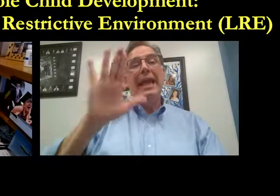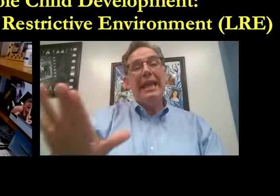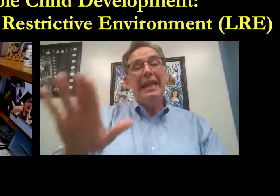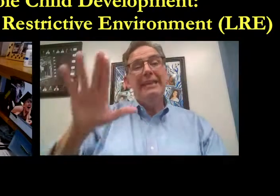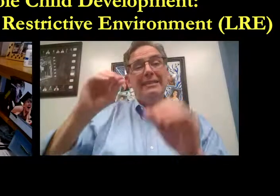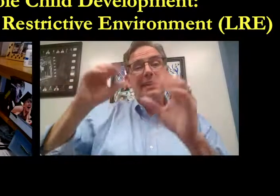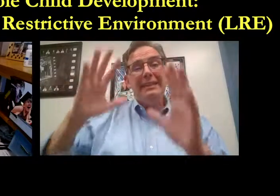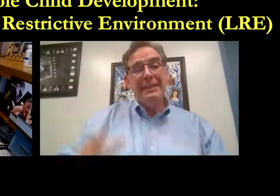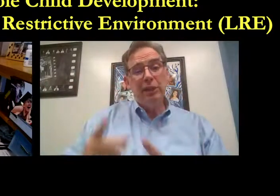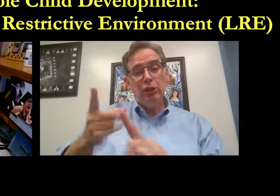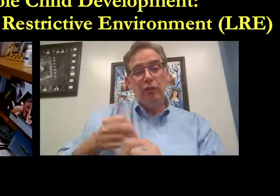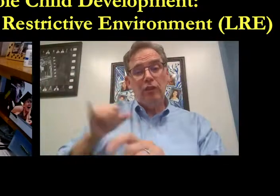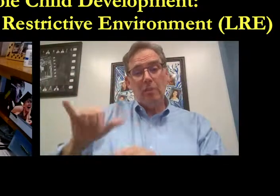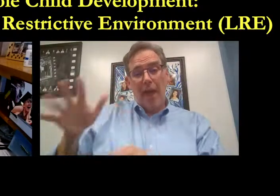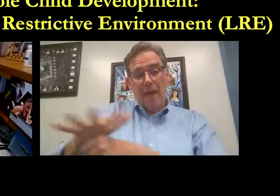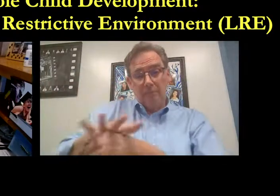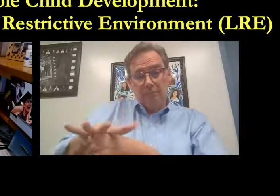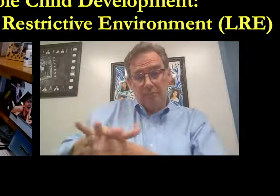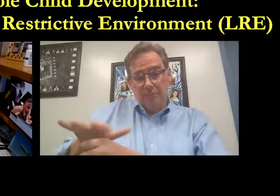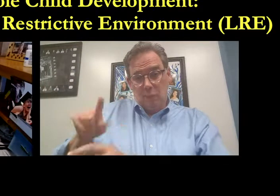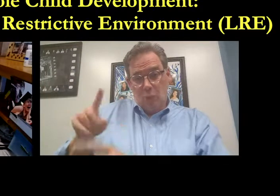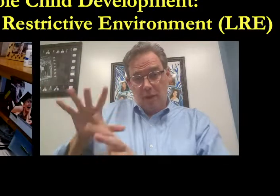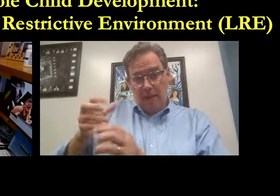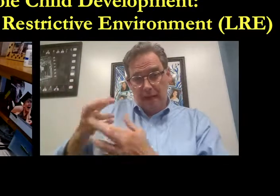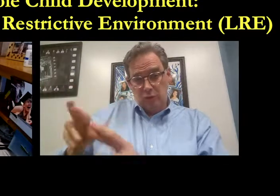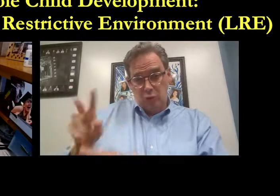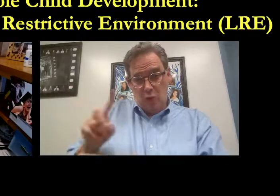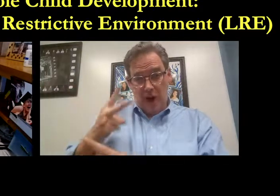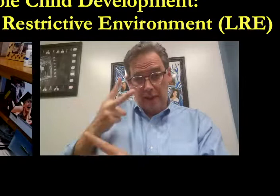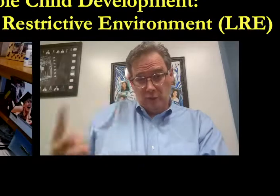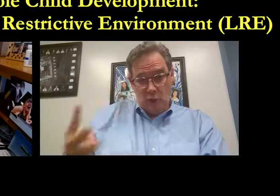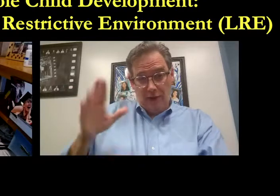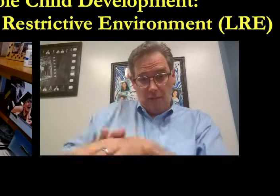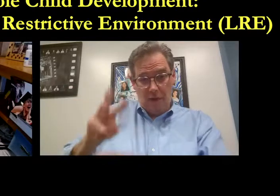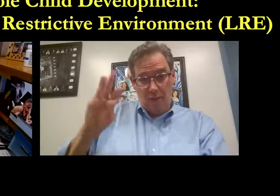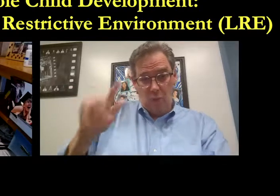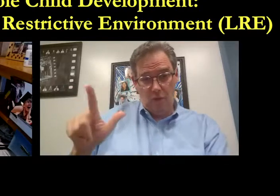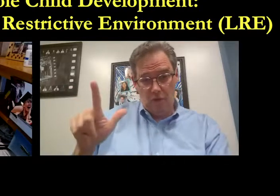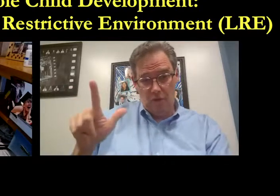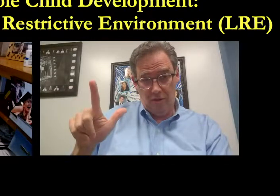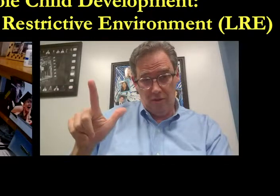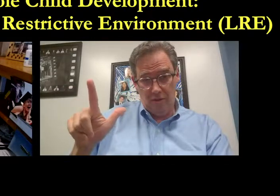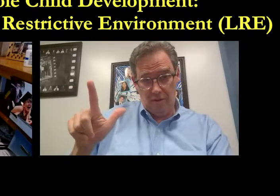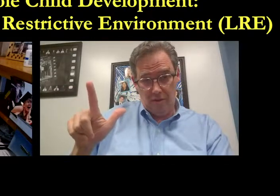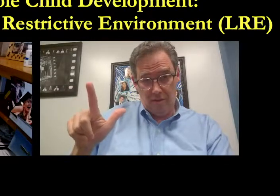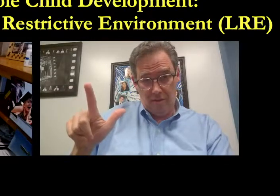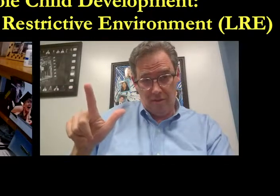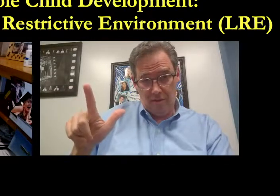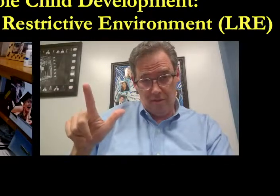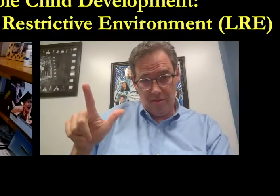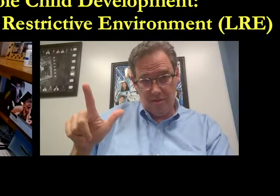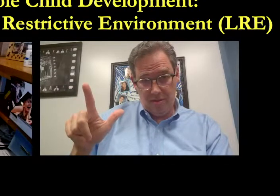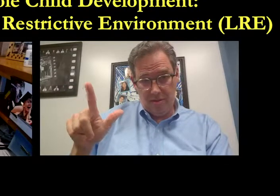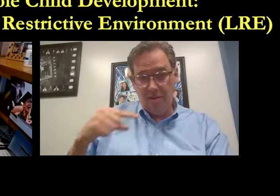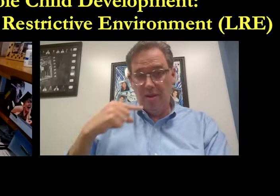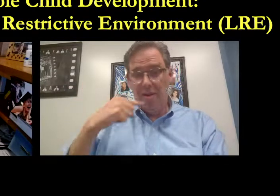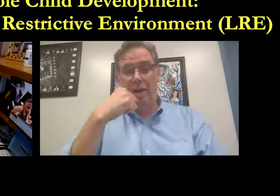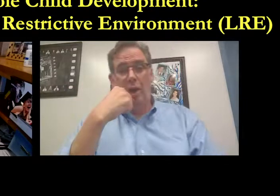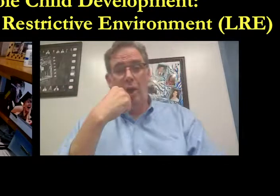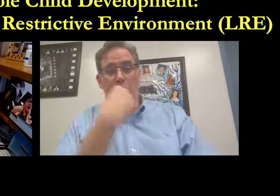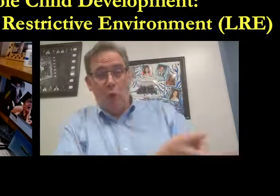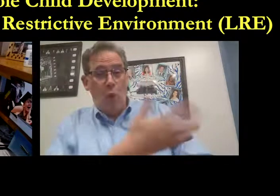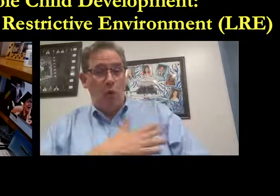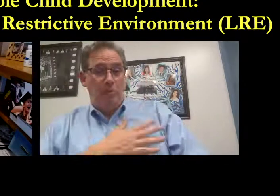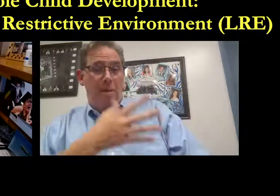Marla says, you mean at American School for the Deaf? No, his teacher from the classroom where I saw him on the wall,